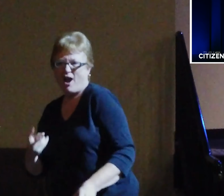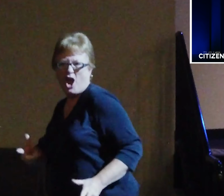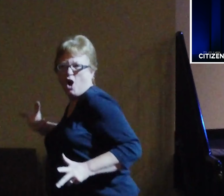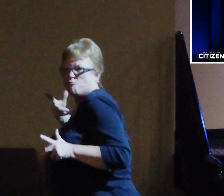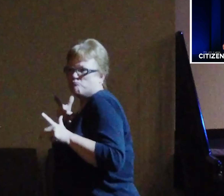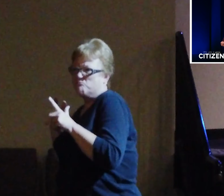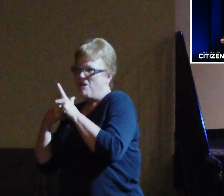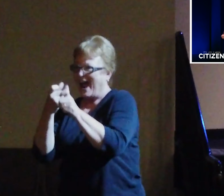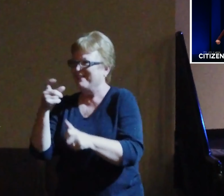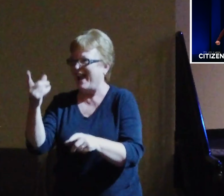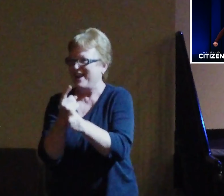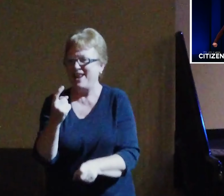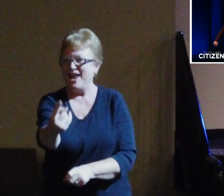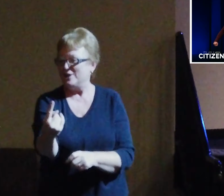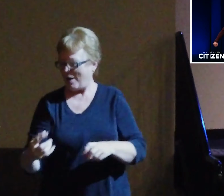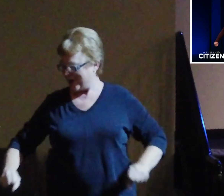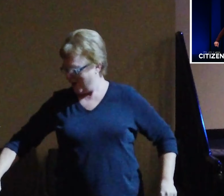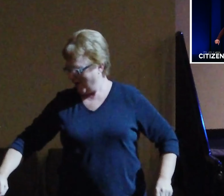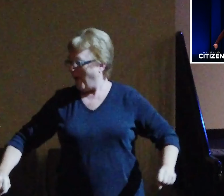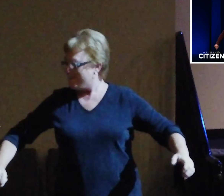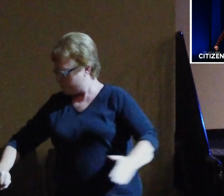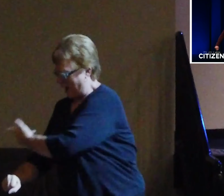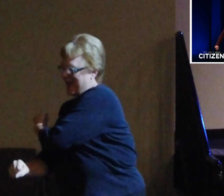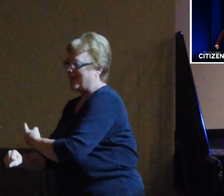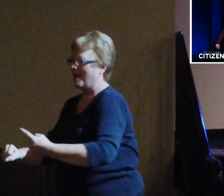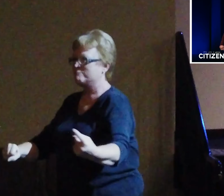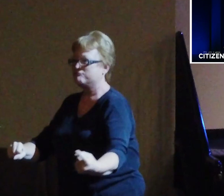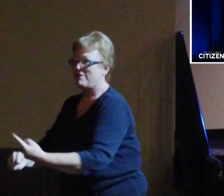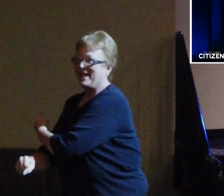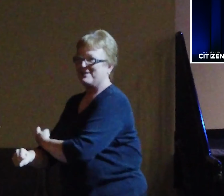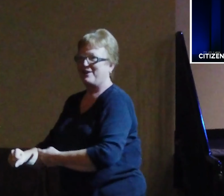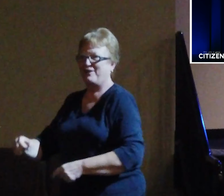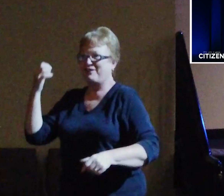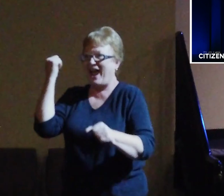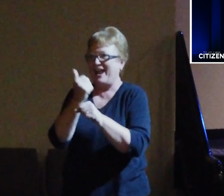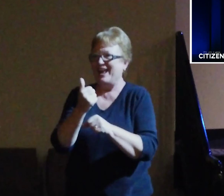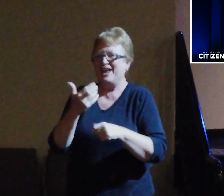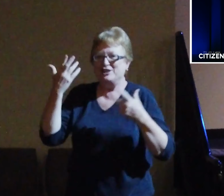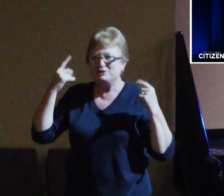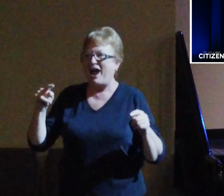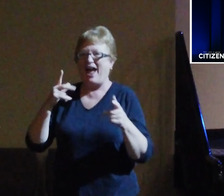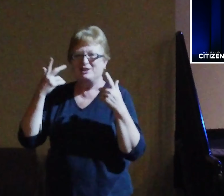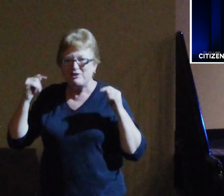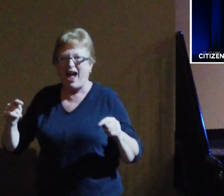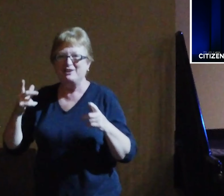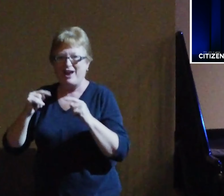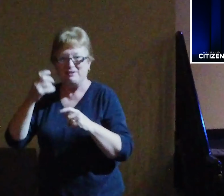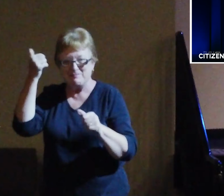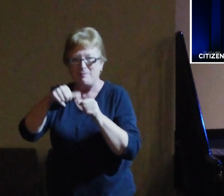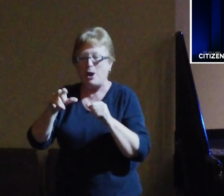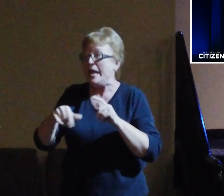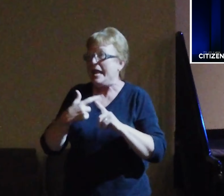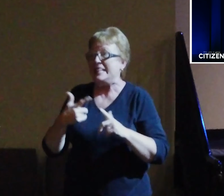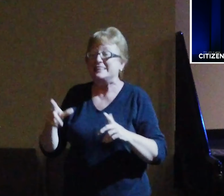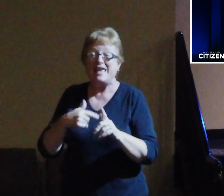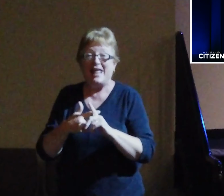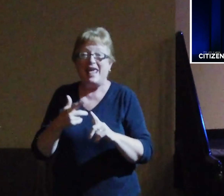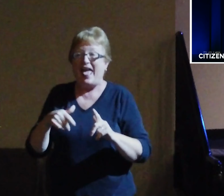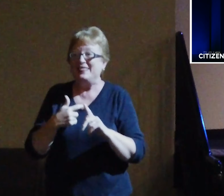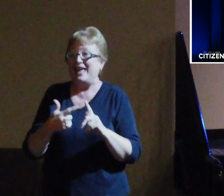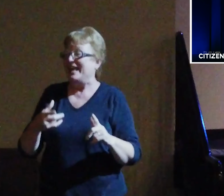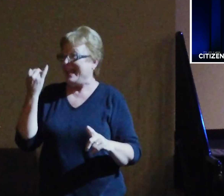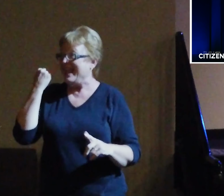he could at you, and he would try and bust through those hands. You had to squeeze tight. But he would try. And if he got through, he could take one of you, one of